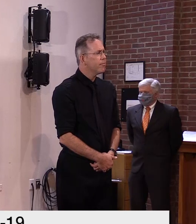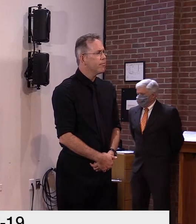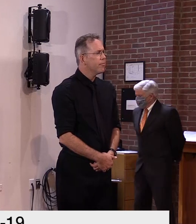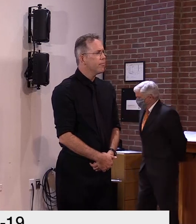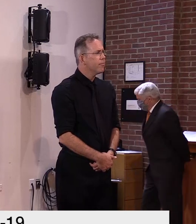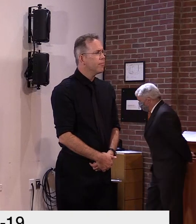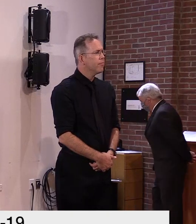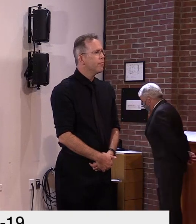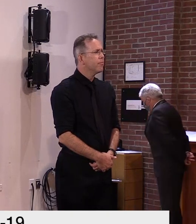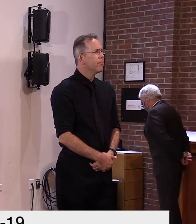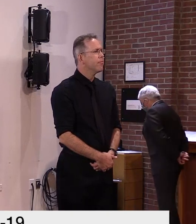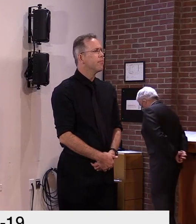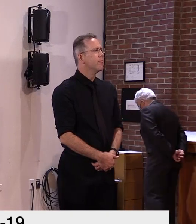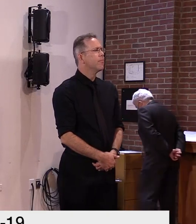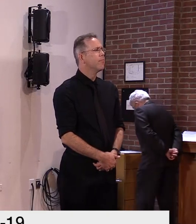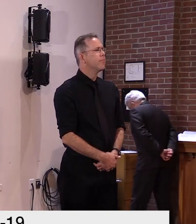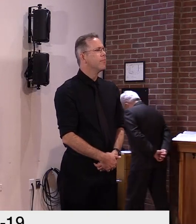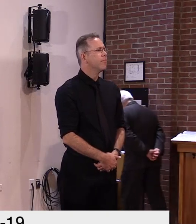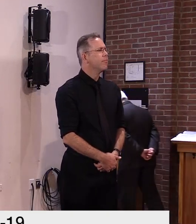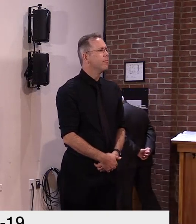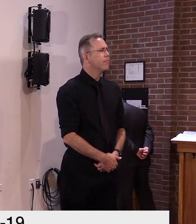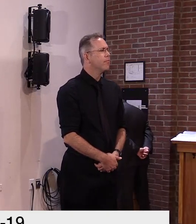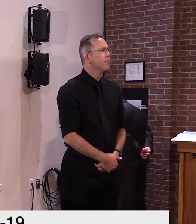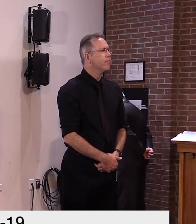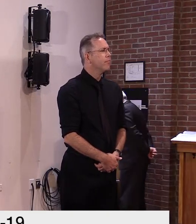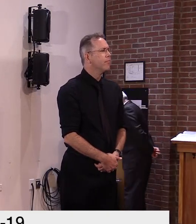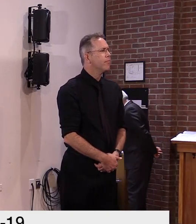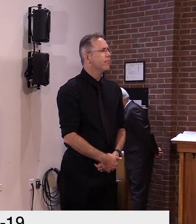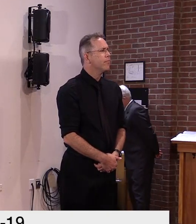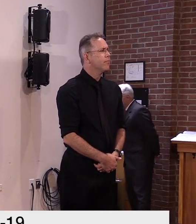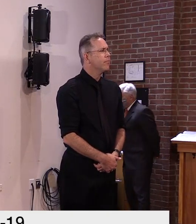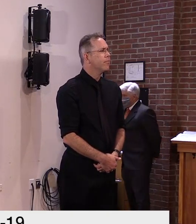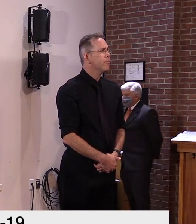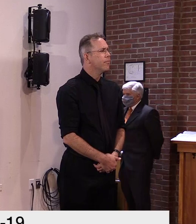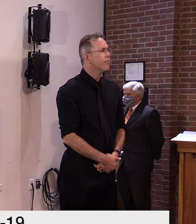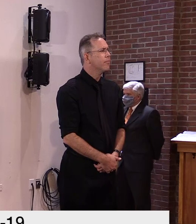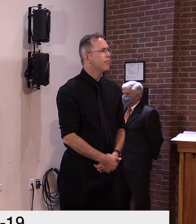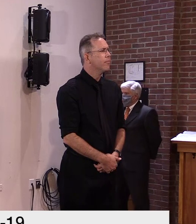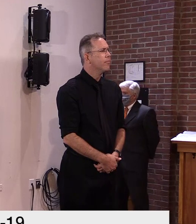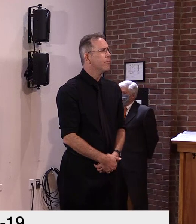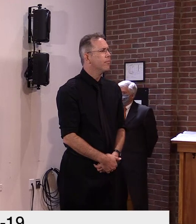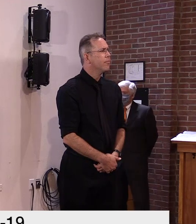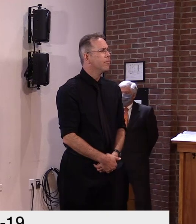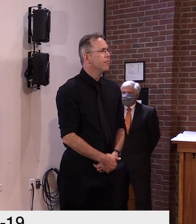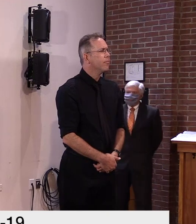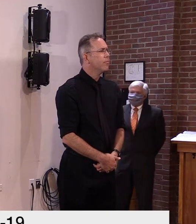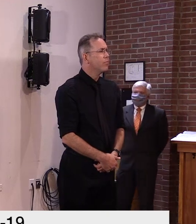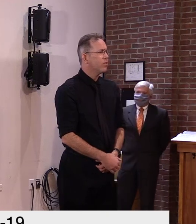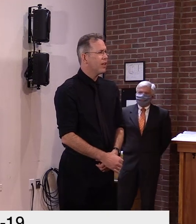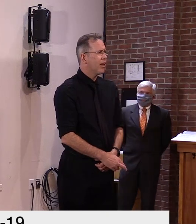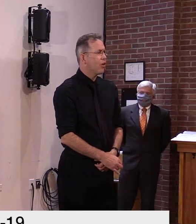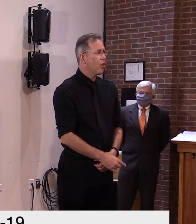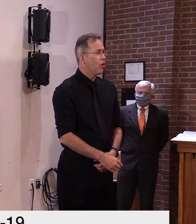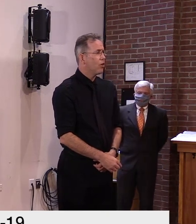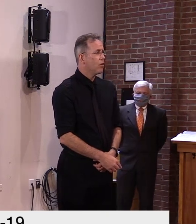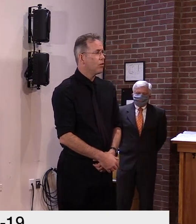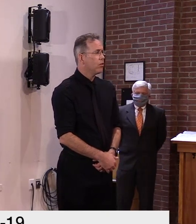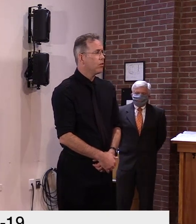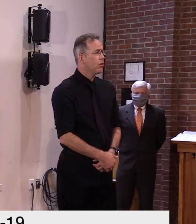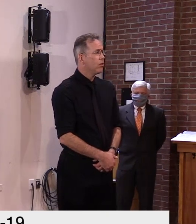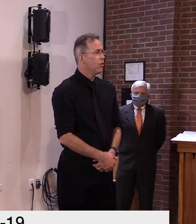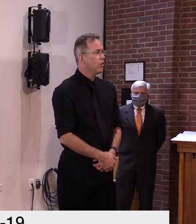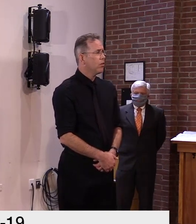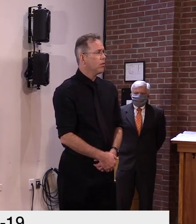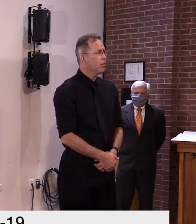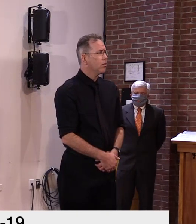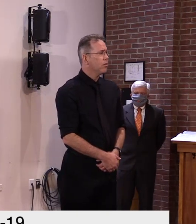we have 8 people there who have tested positive. Any concern about that? And I'm also curious about how you